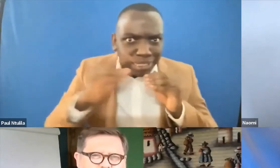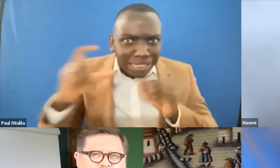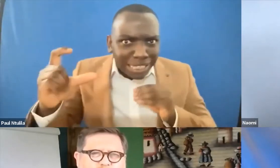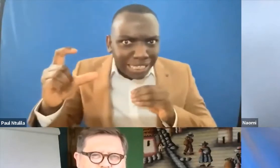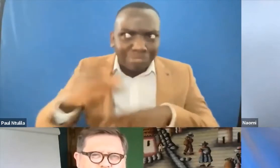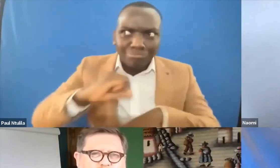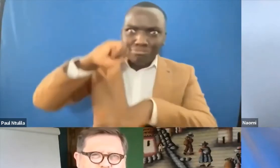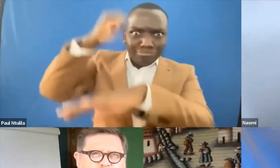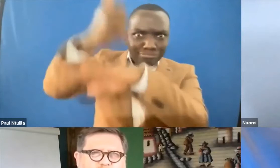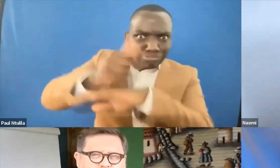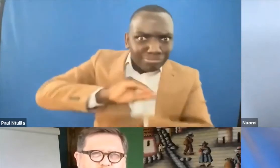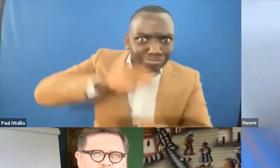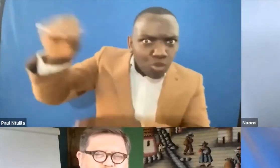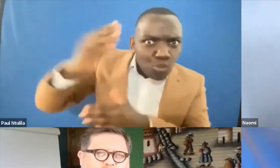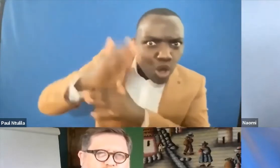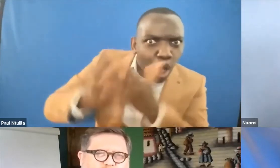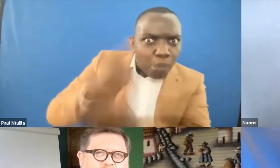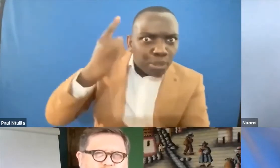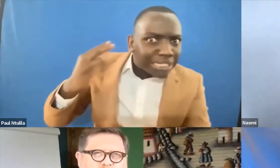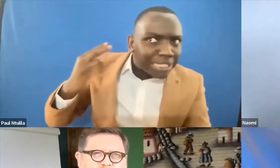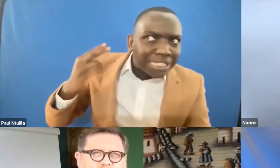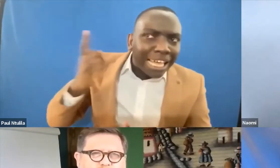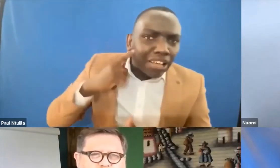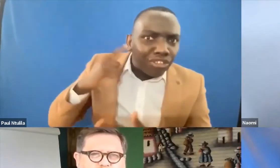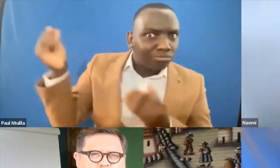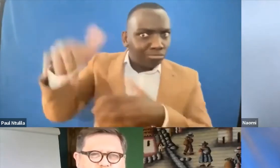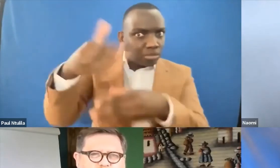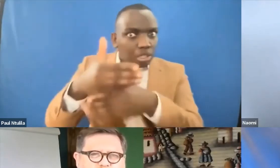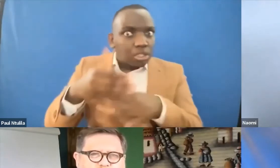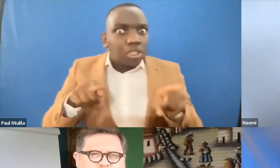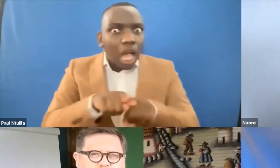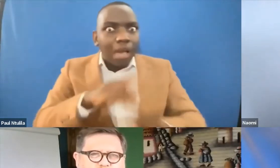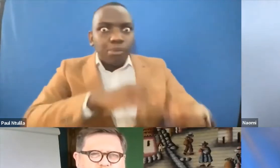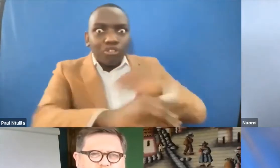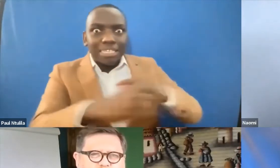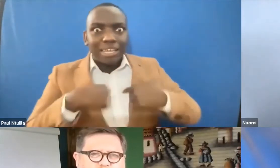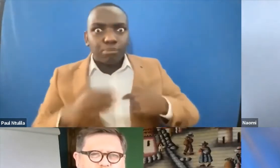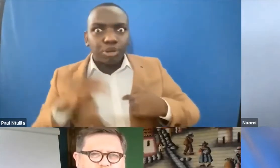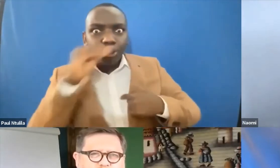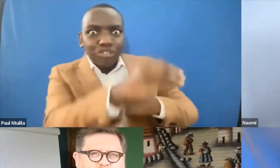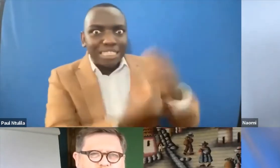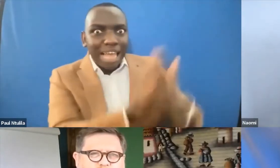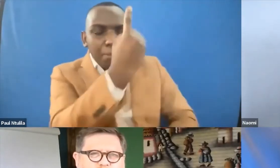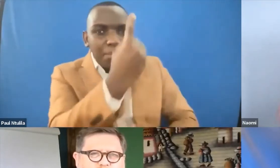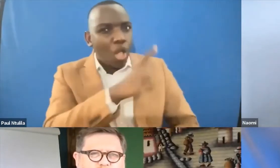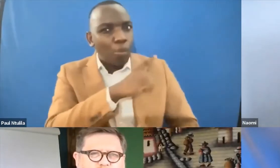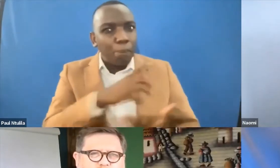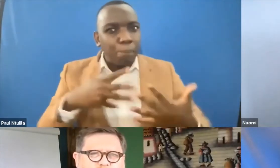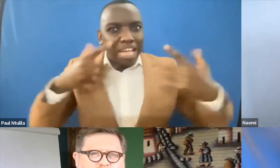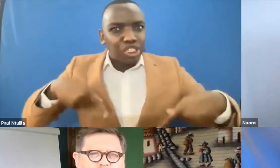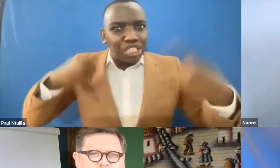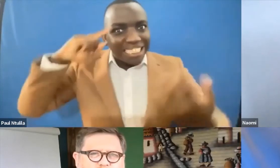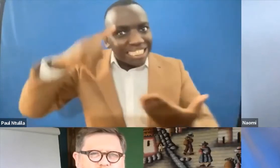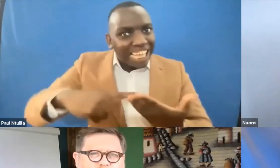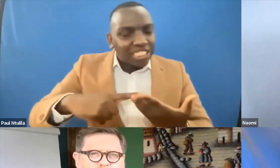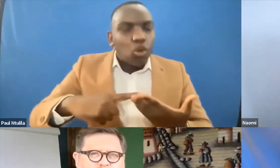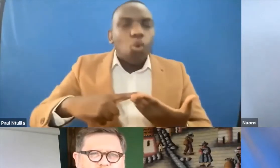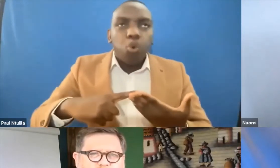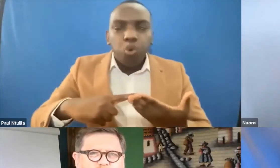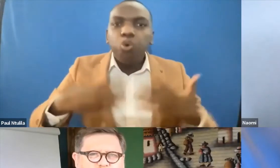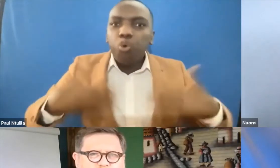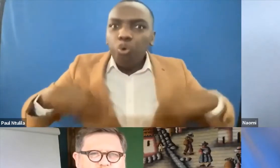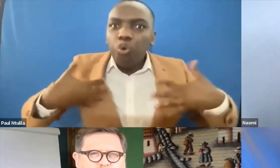had to move to be in a different place, to be based in a new job, to work with a new lot of people, a new